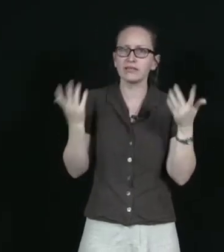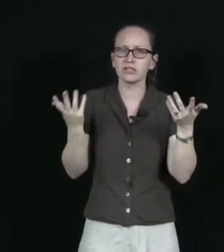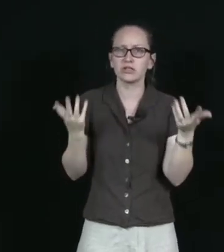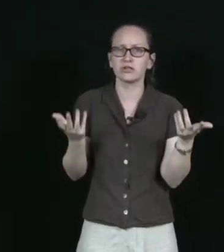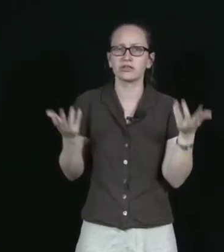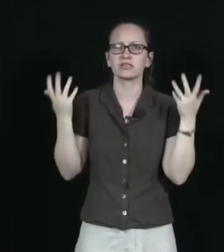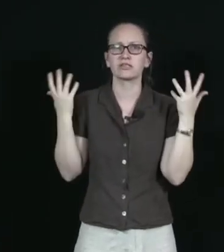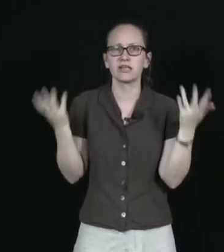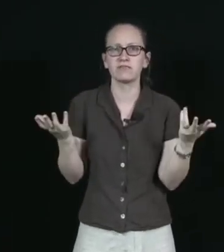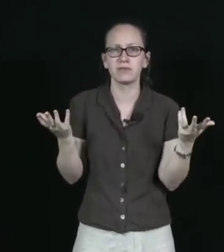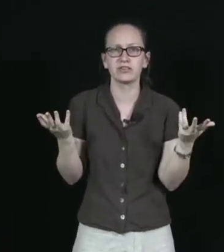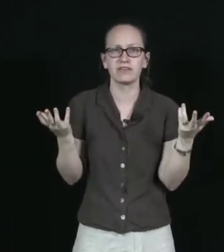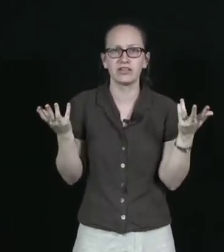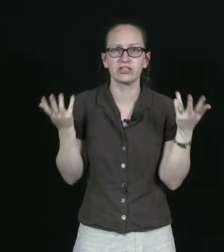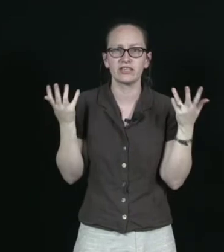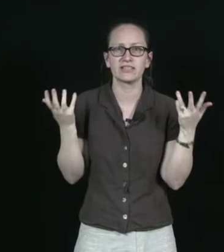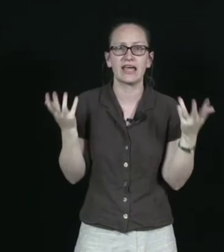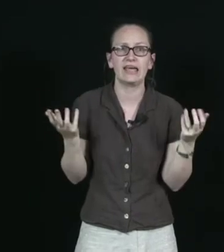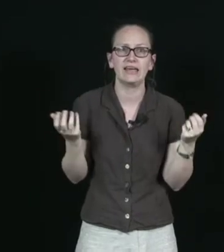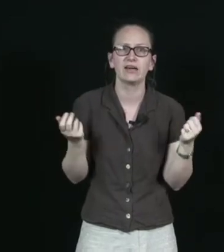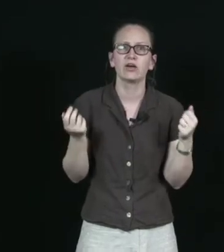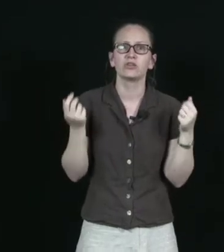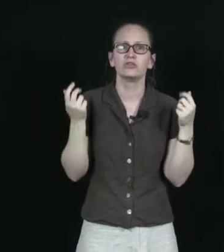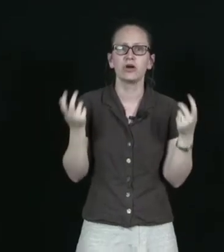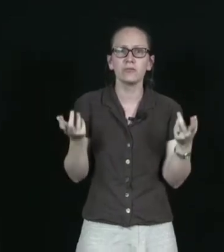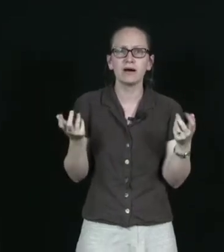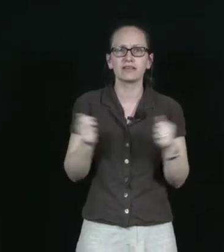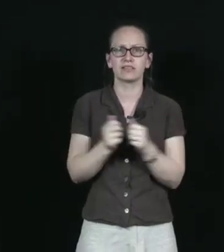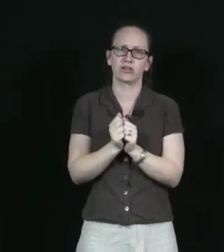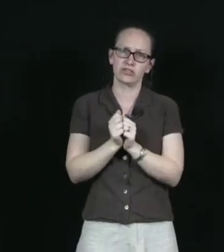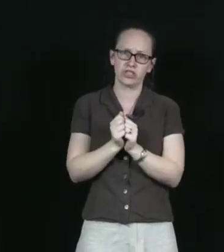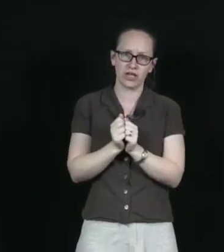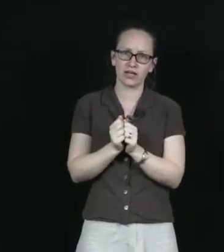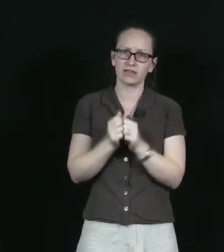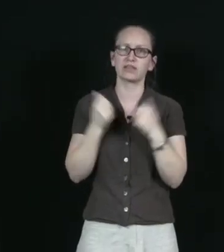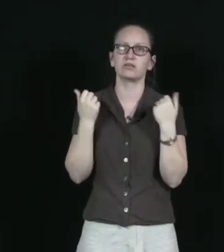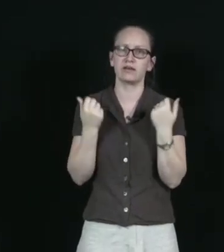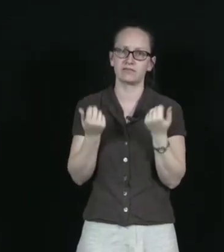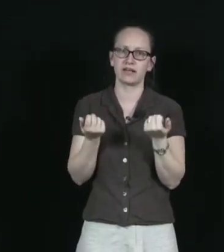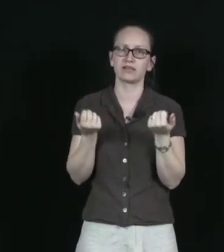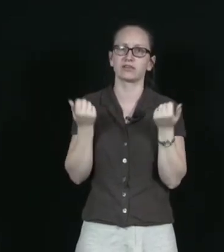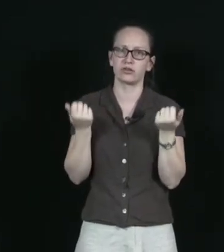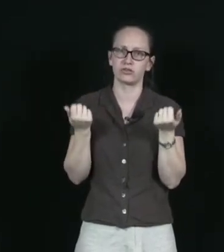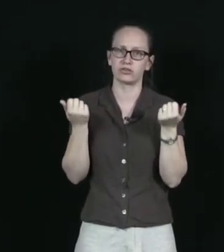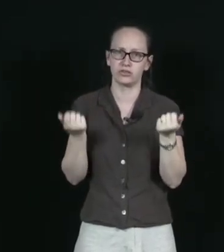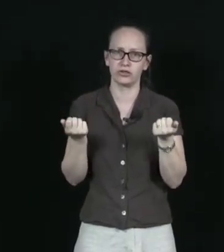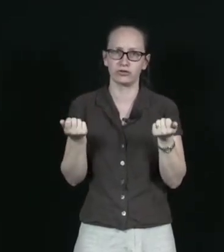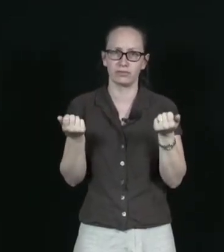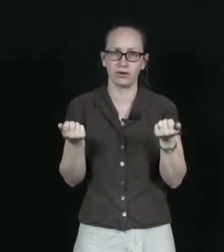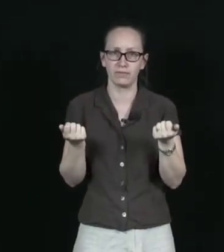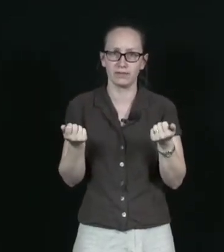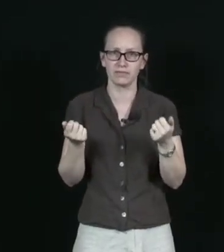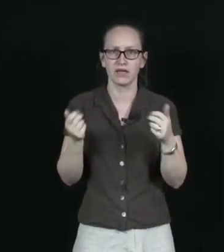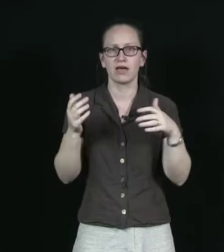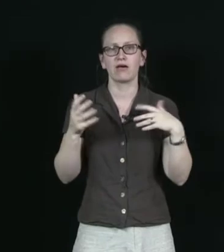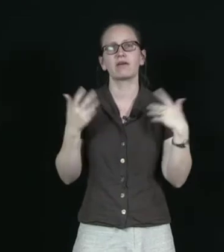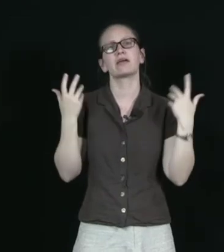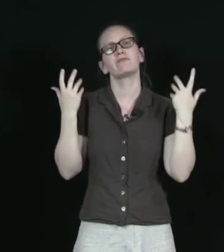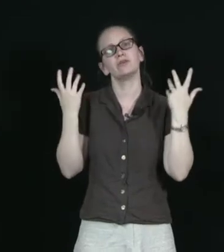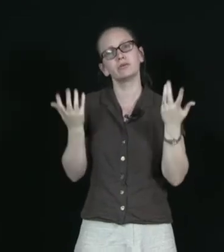this course, self-motivation is key. No one is going to check that you have done those tutorial problems. However, if you want to